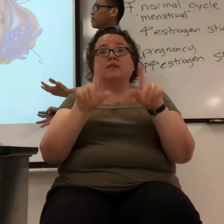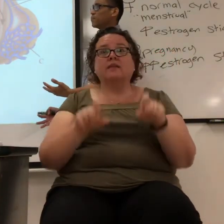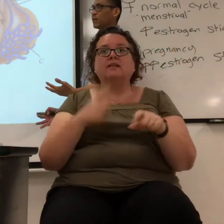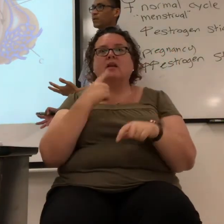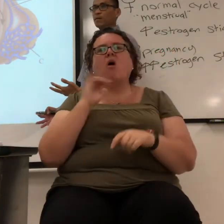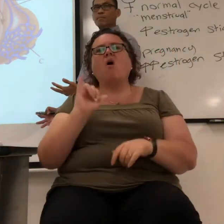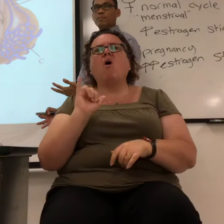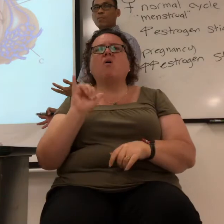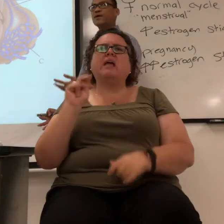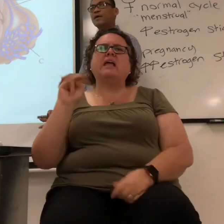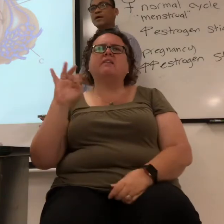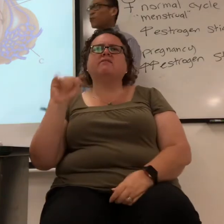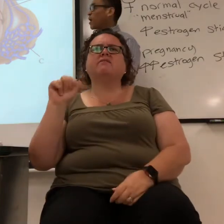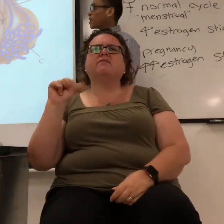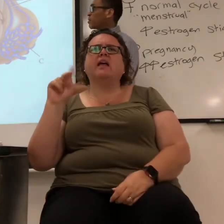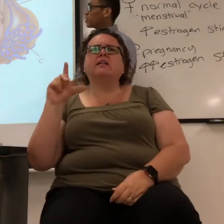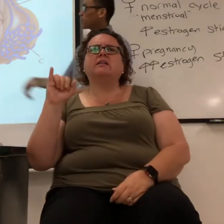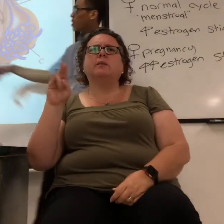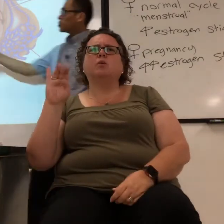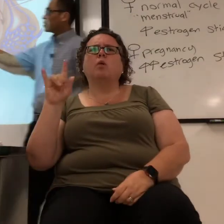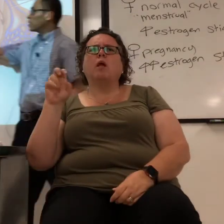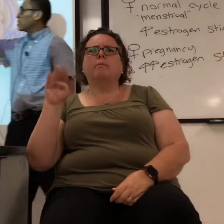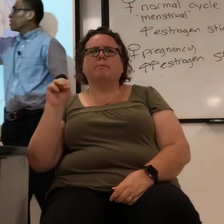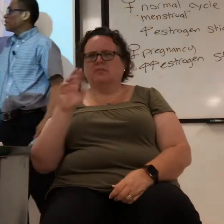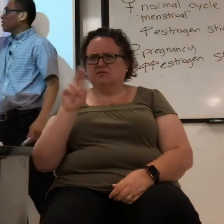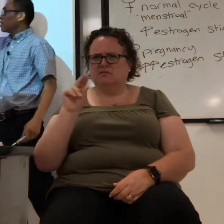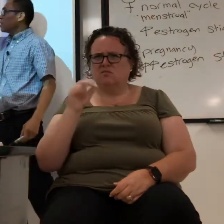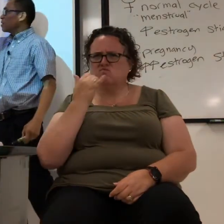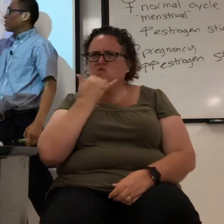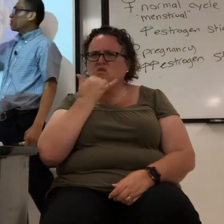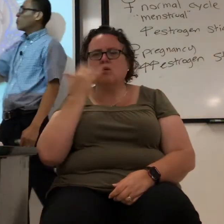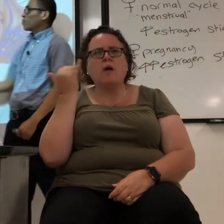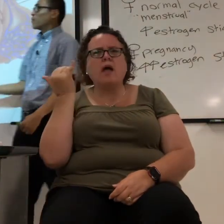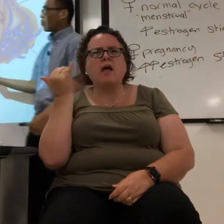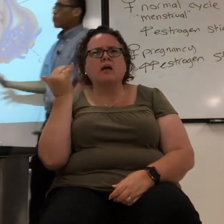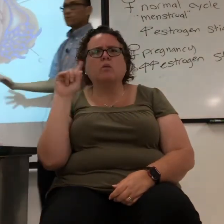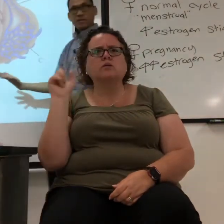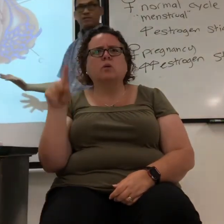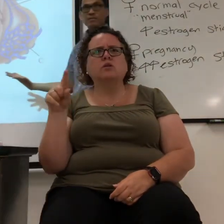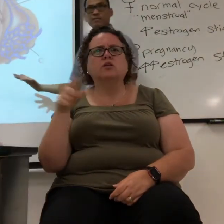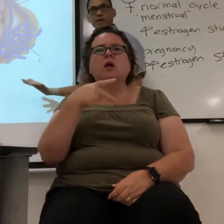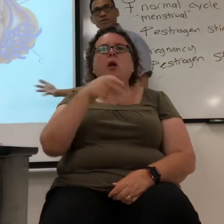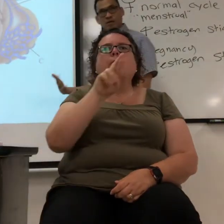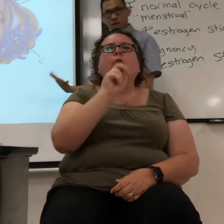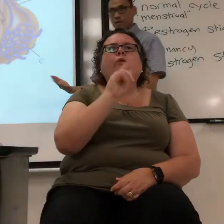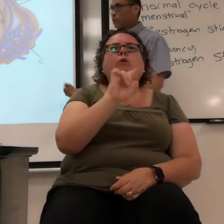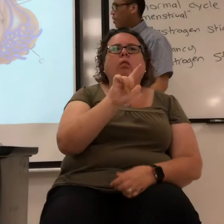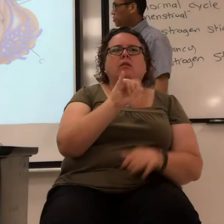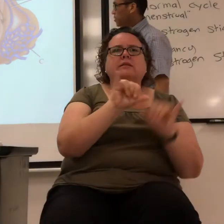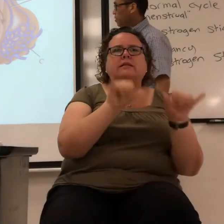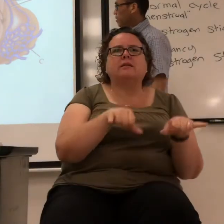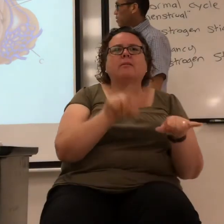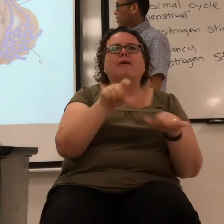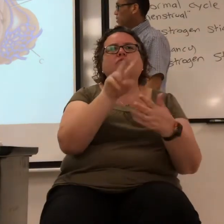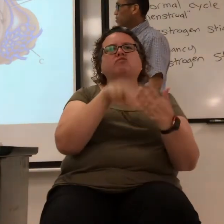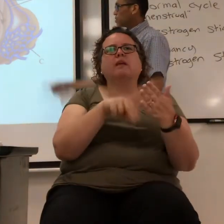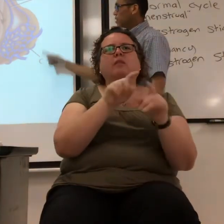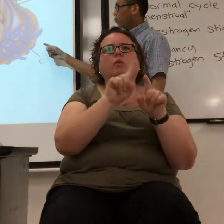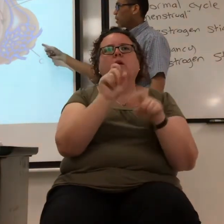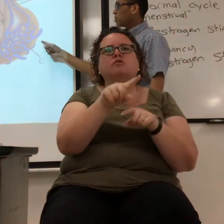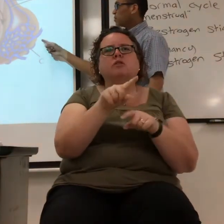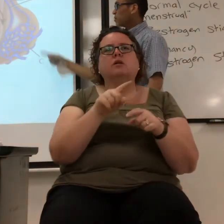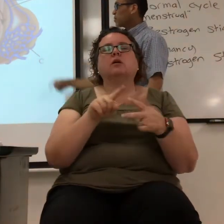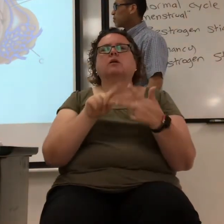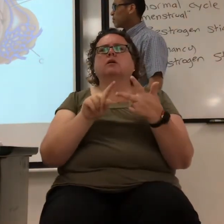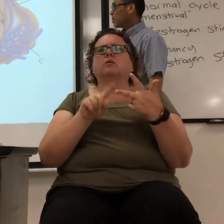pointing to the infundibulum. Why is that incorrect? What's the question? The portal system. Okay, so you got to read the question here. What's